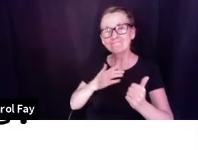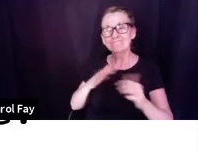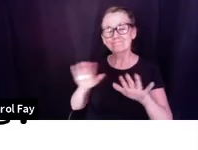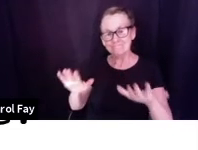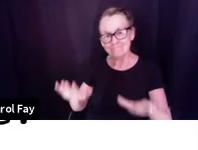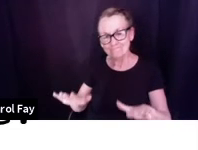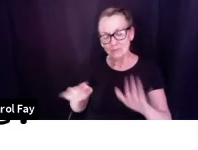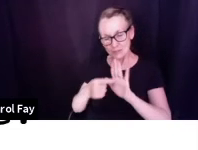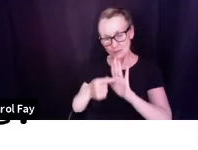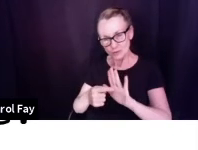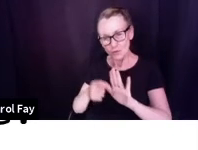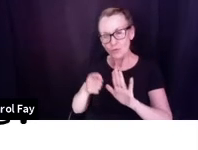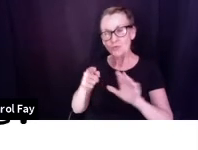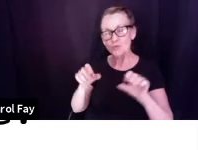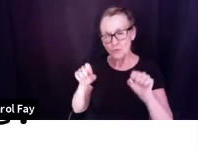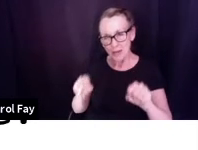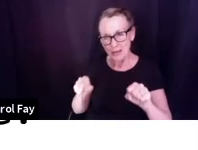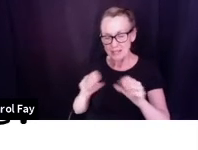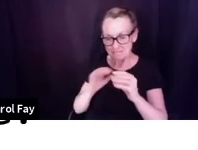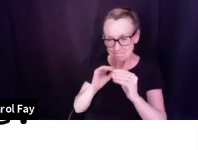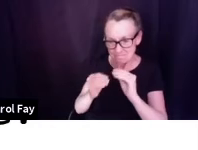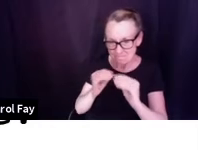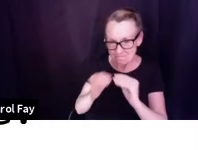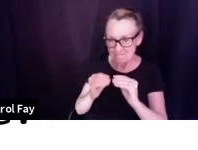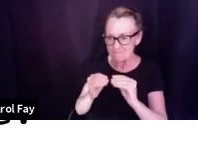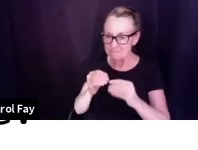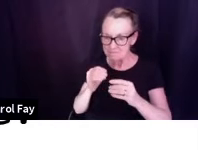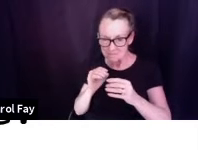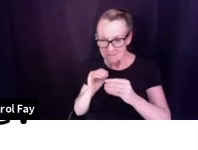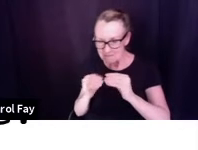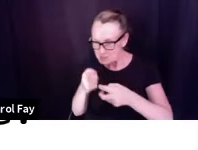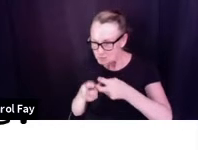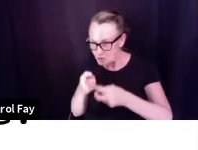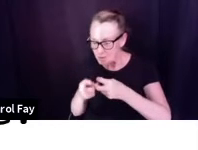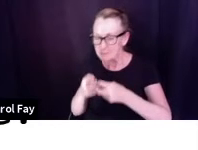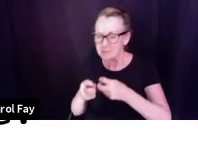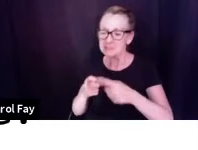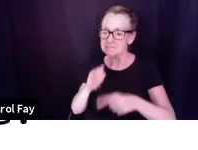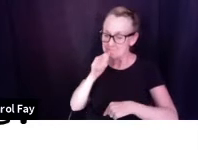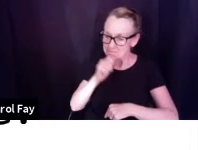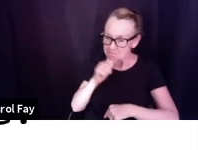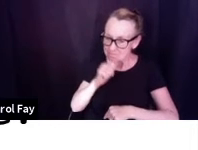that you're a kind of person who can roll with problems. But anyway,